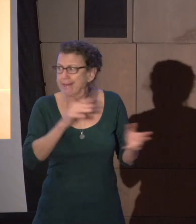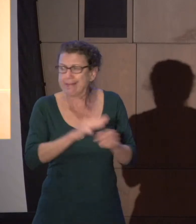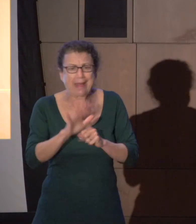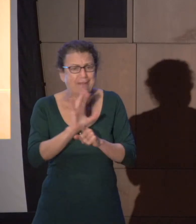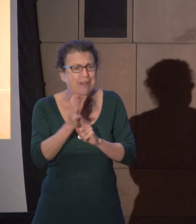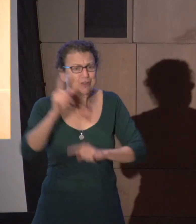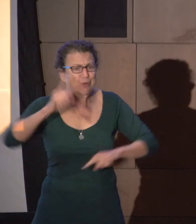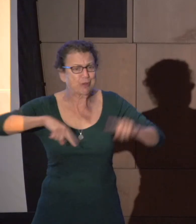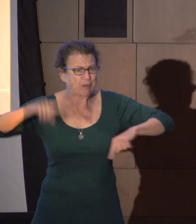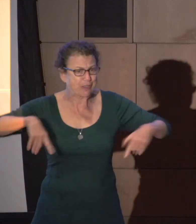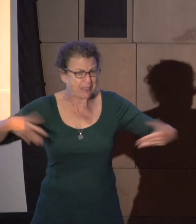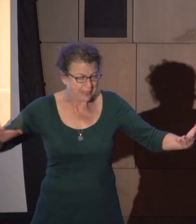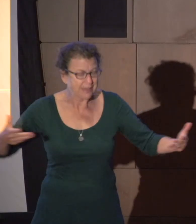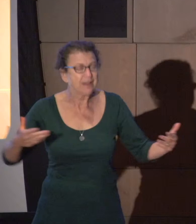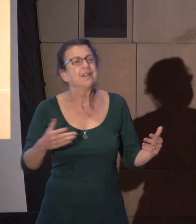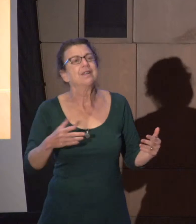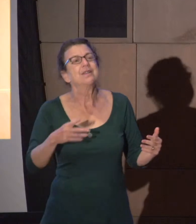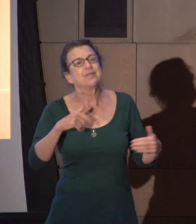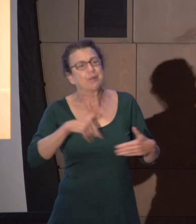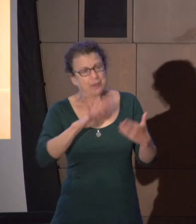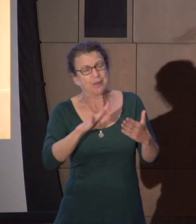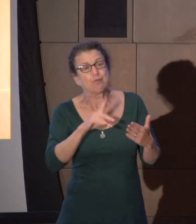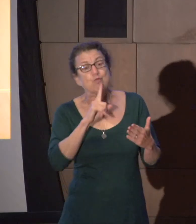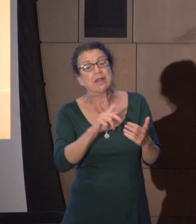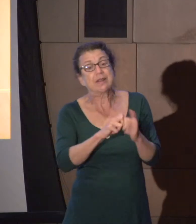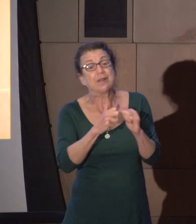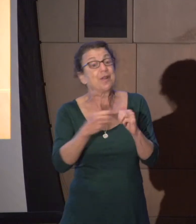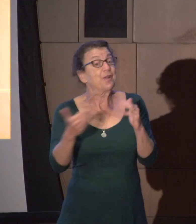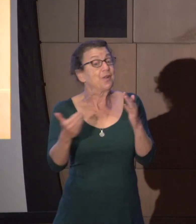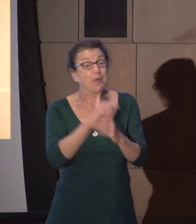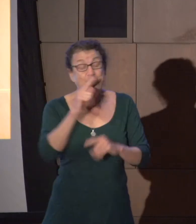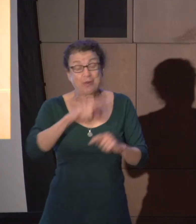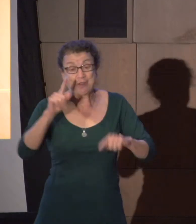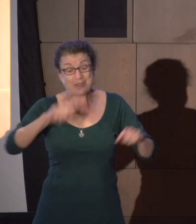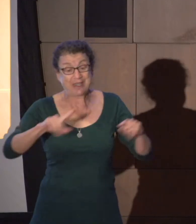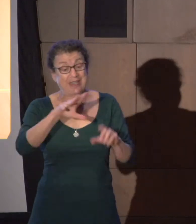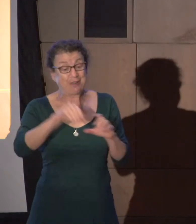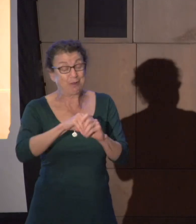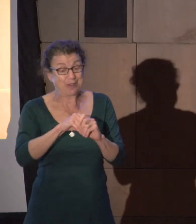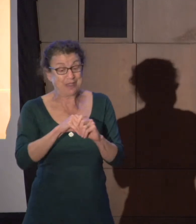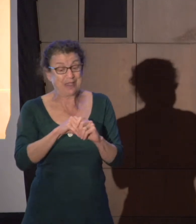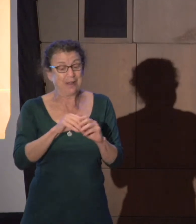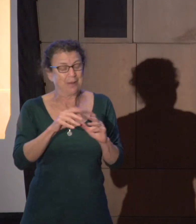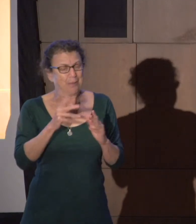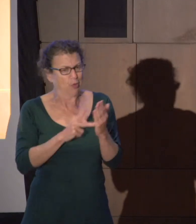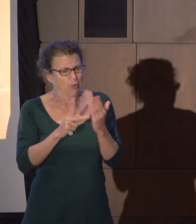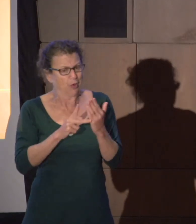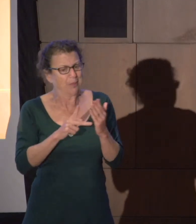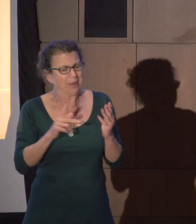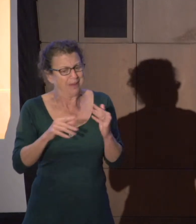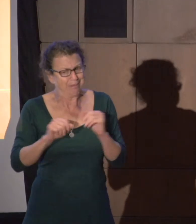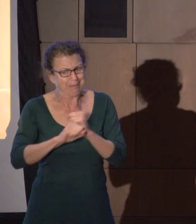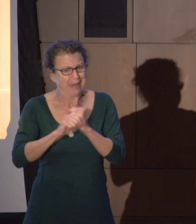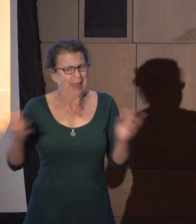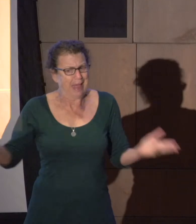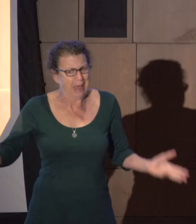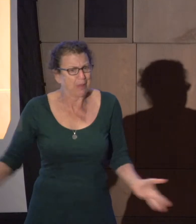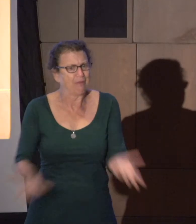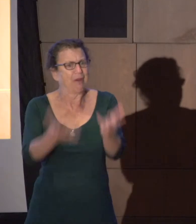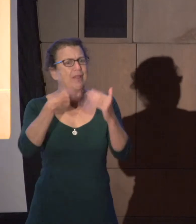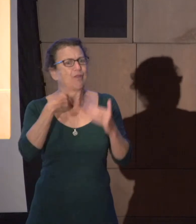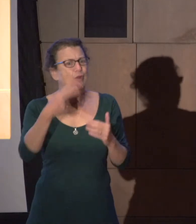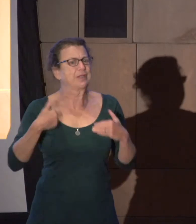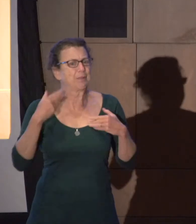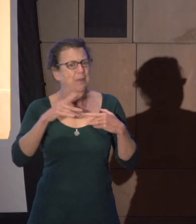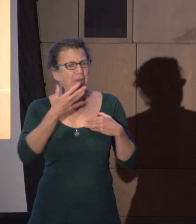cultural diversity. To address this very real issue, our new Diversity, Equity, and Inclusion series seeks to amplify the voices of young people of color here in the